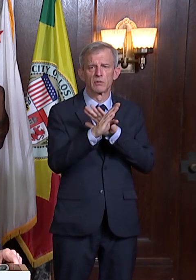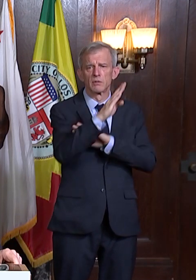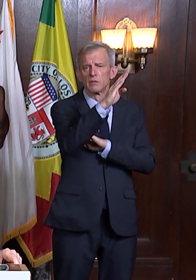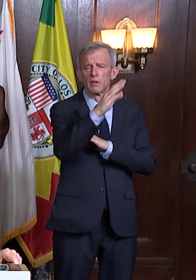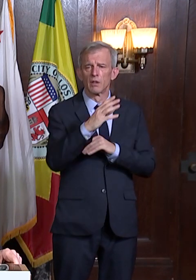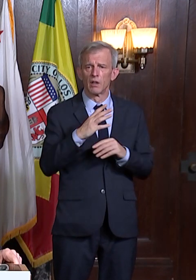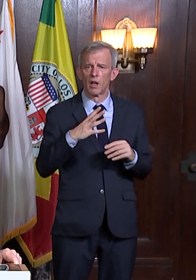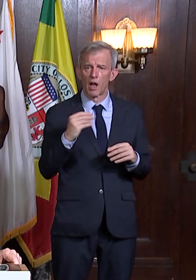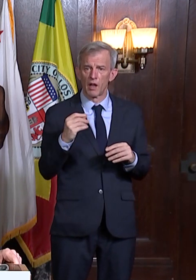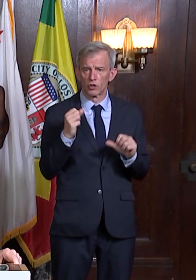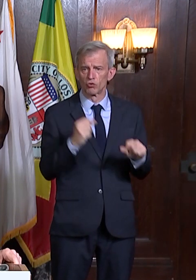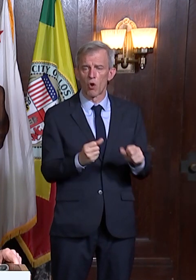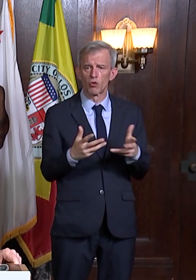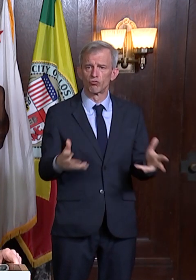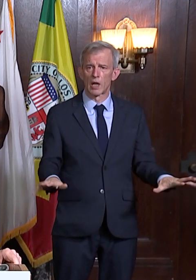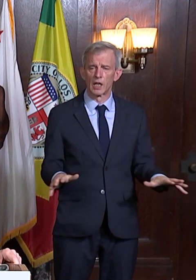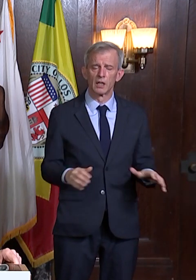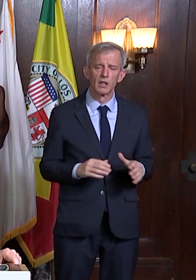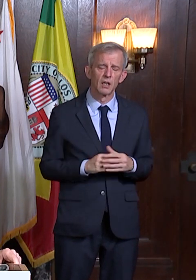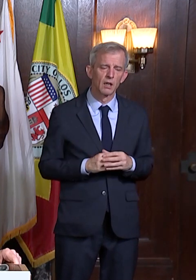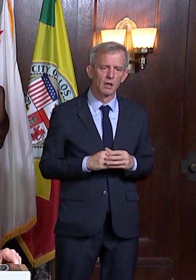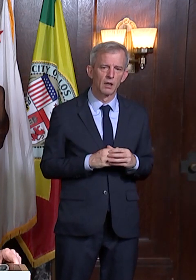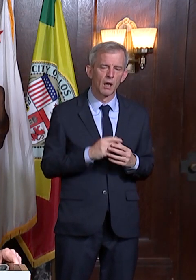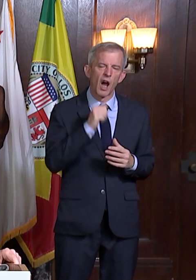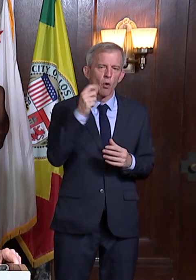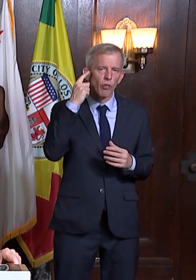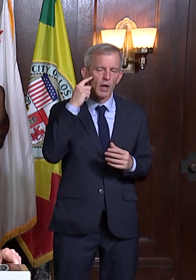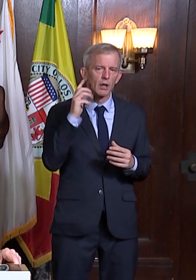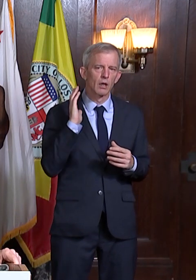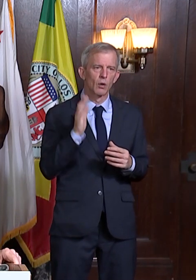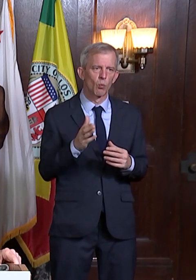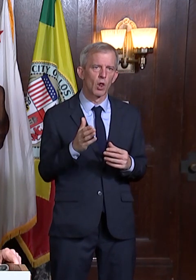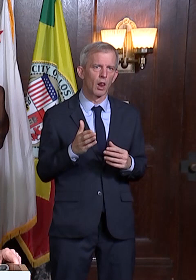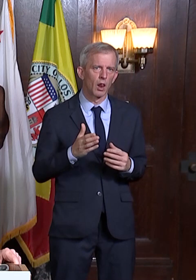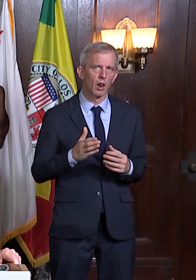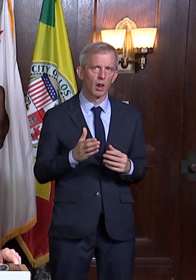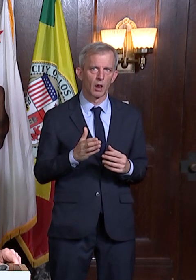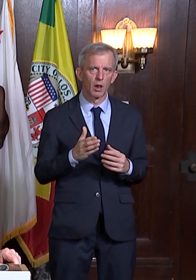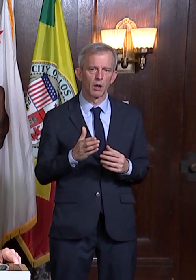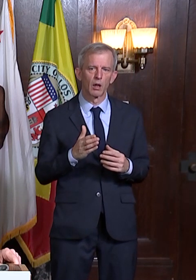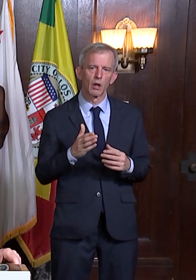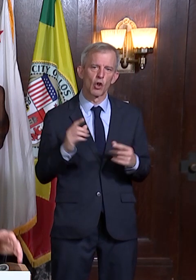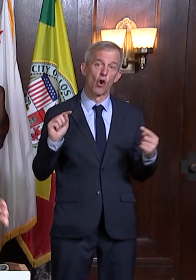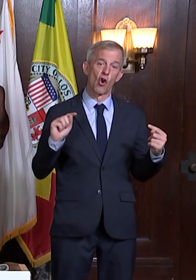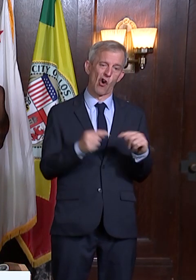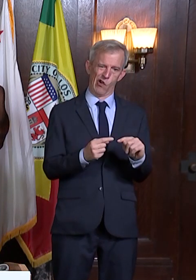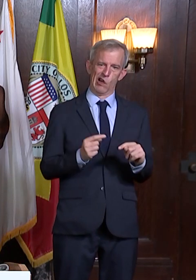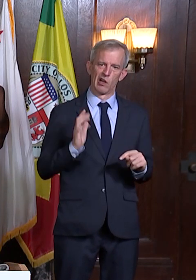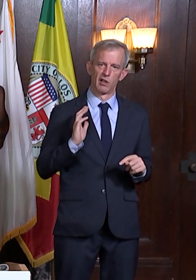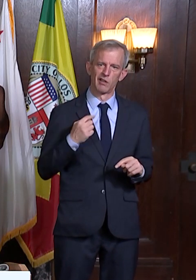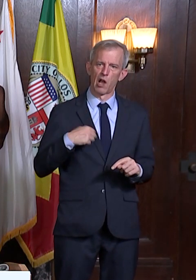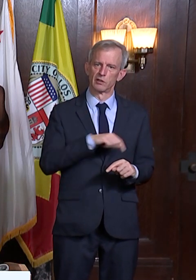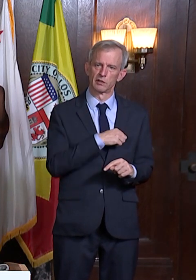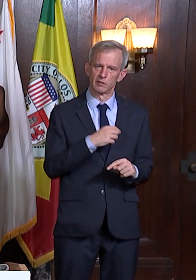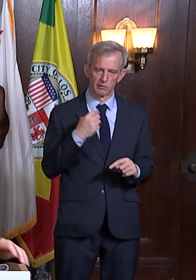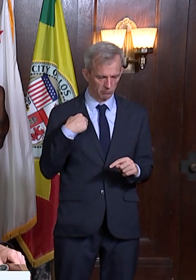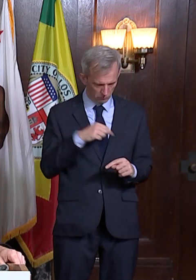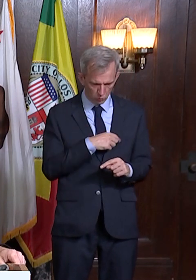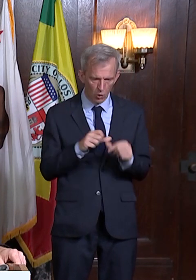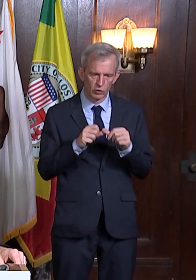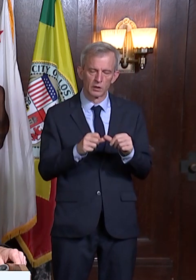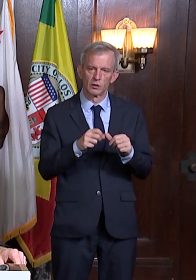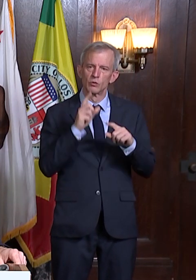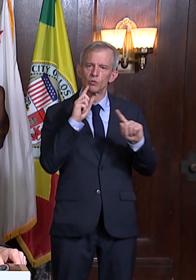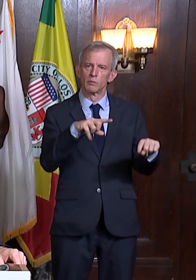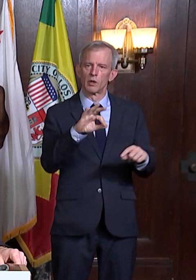already, that won't tax us, that we will be able to fulfill our city functions, that we'll be able to keep people safe, respond to our